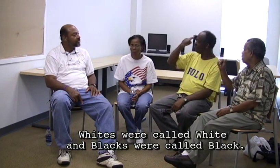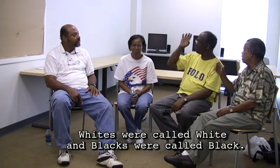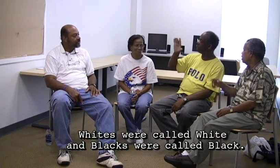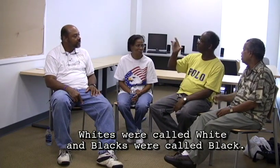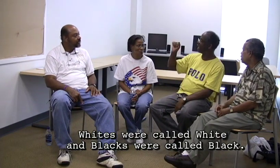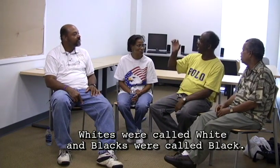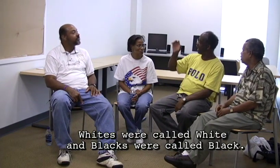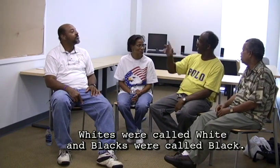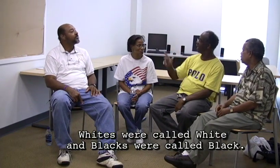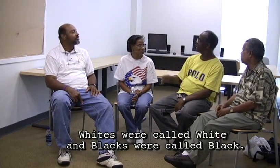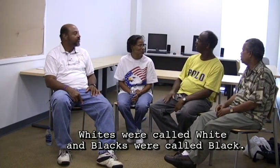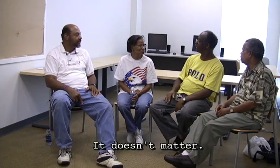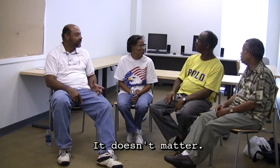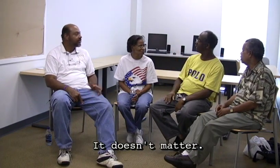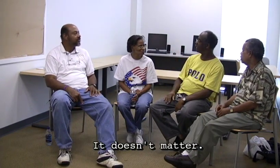But Well,